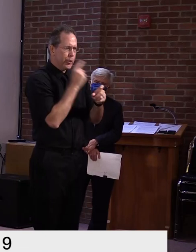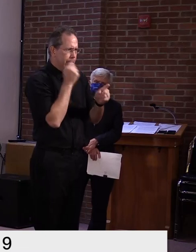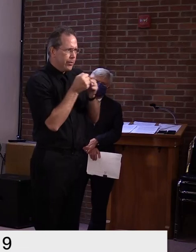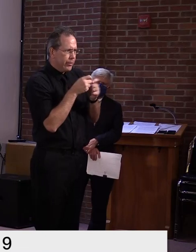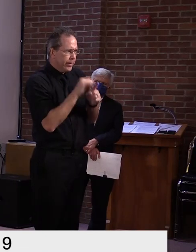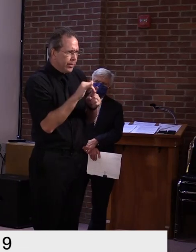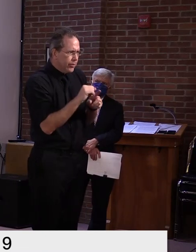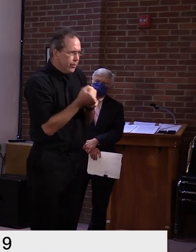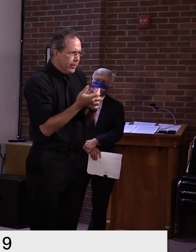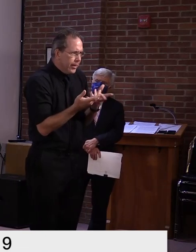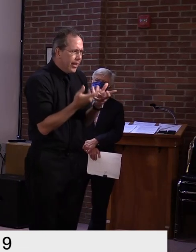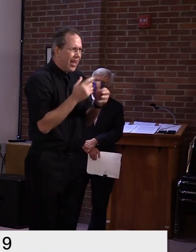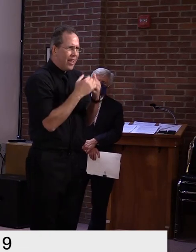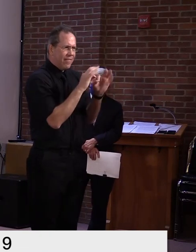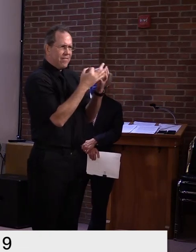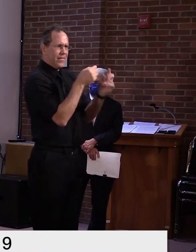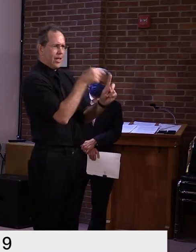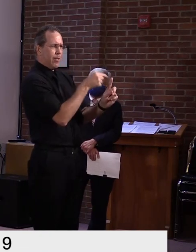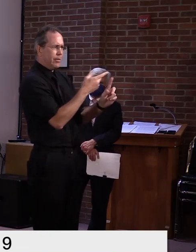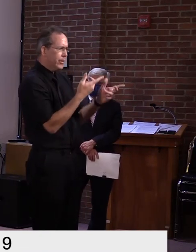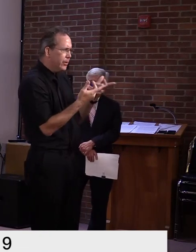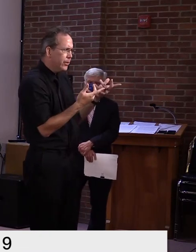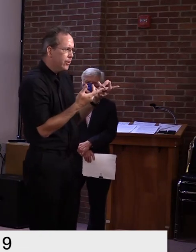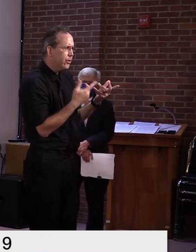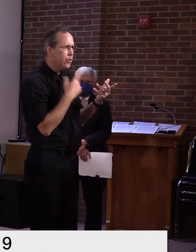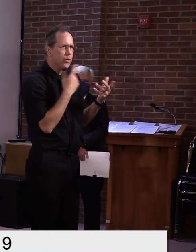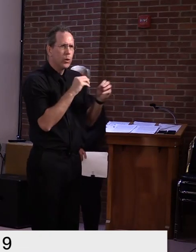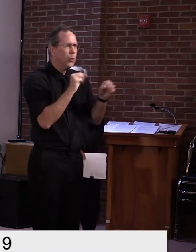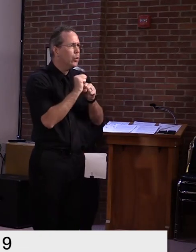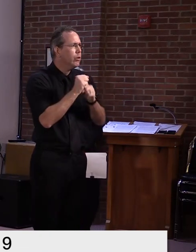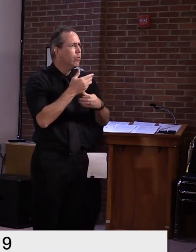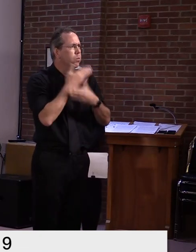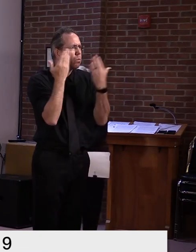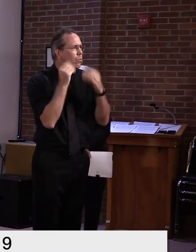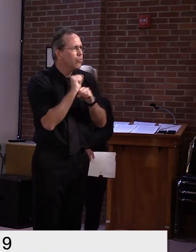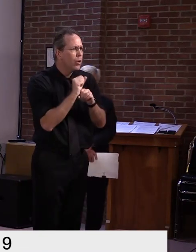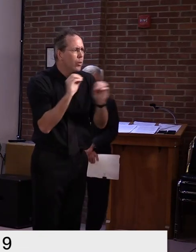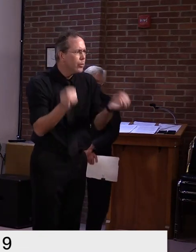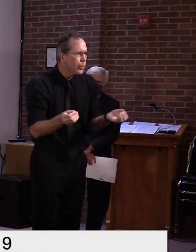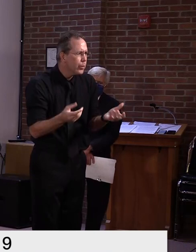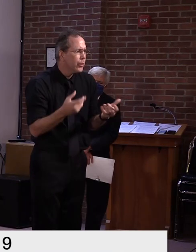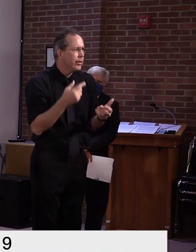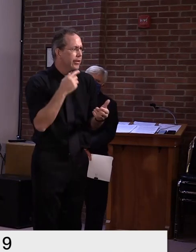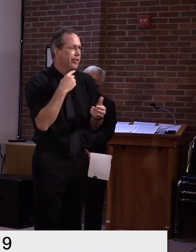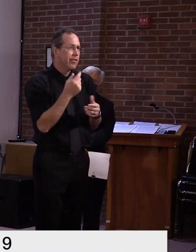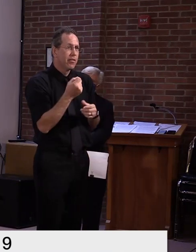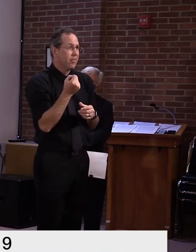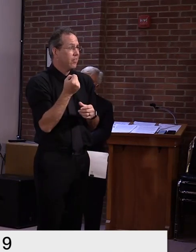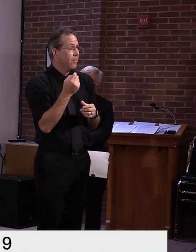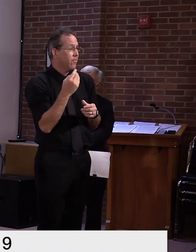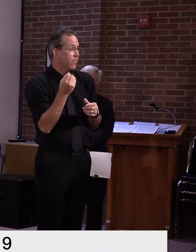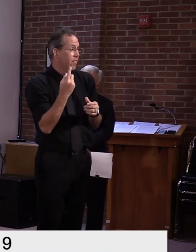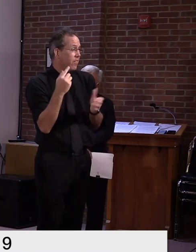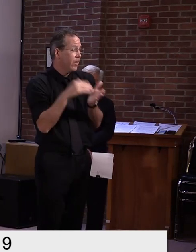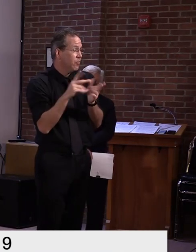have 40,000 people on the unemployment in the unemployment system,